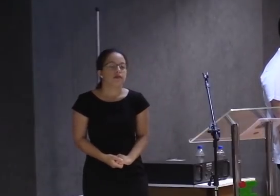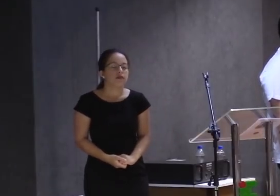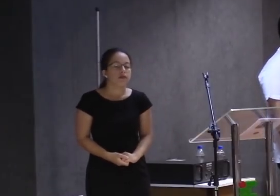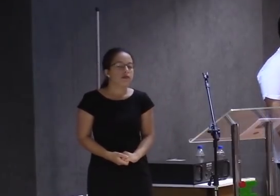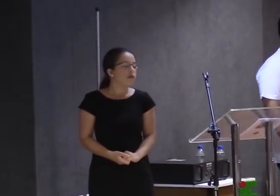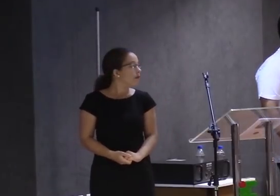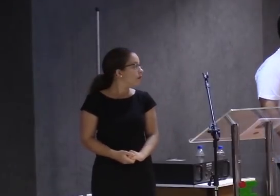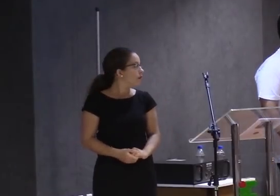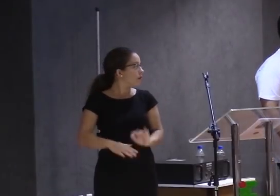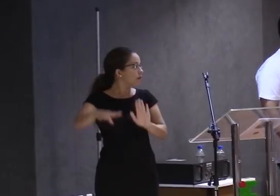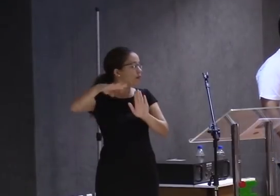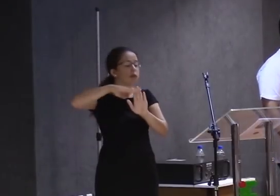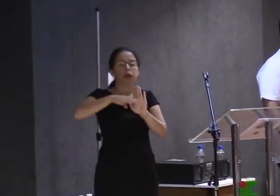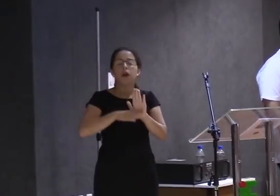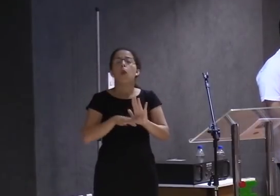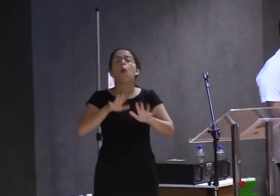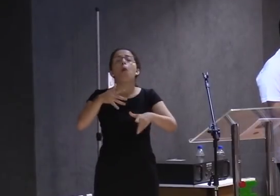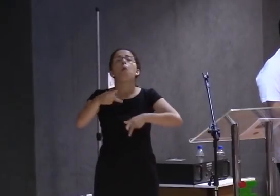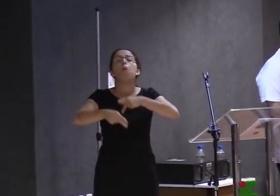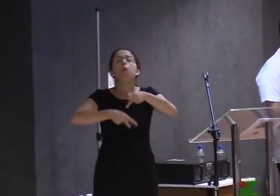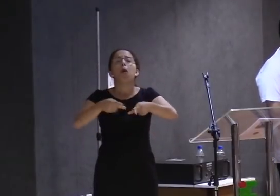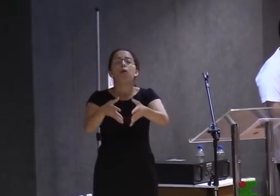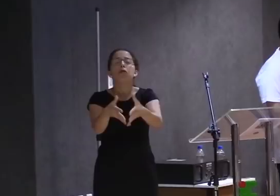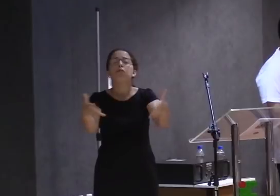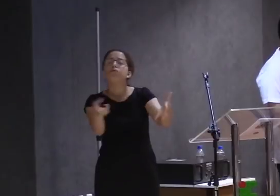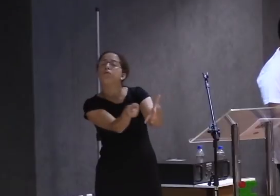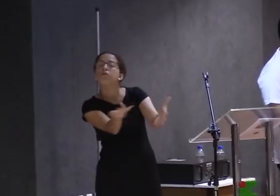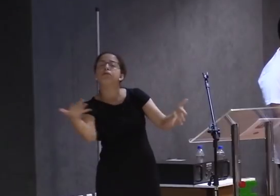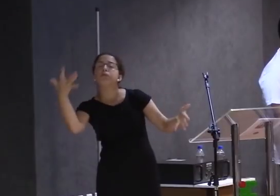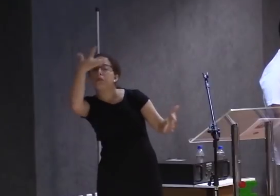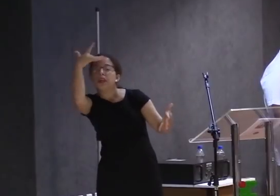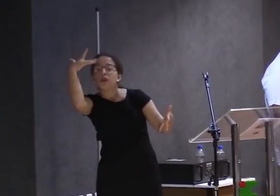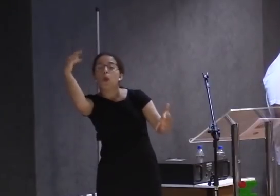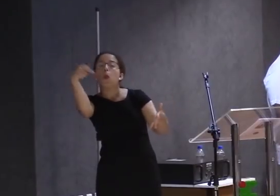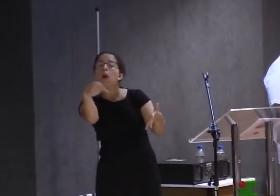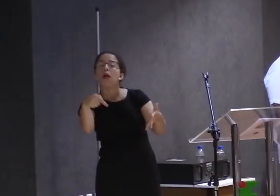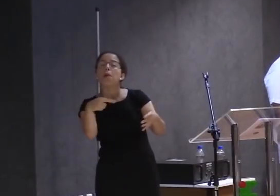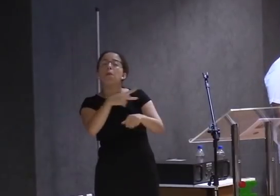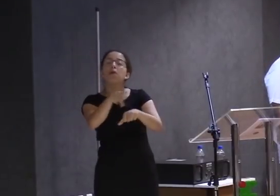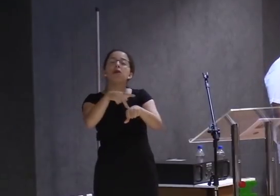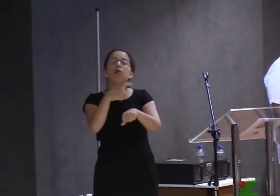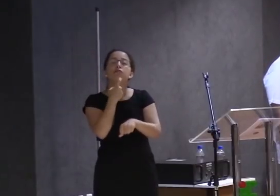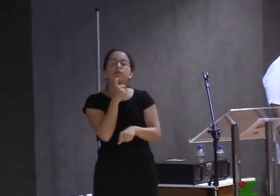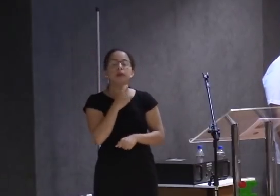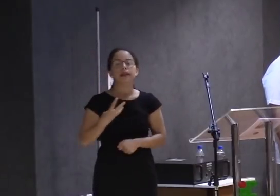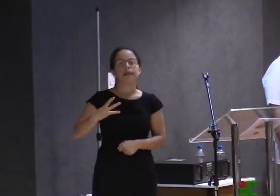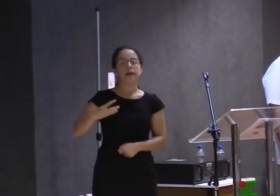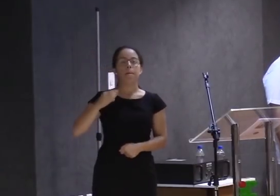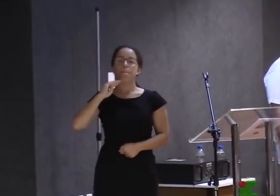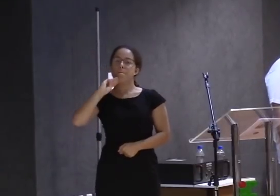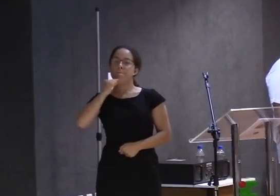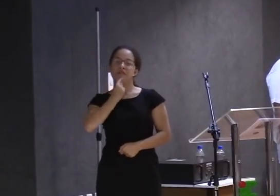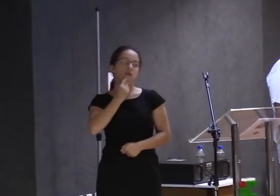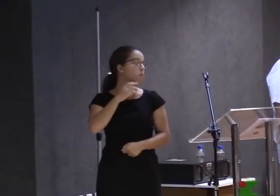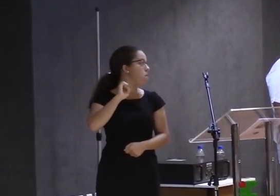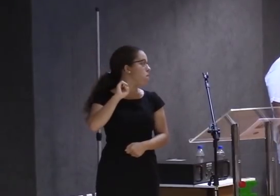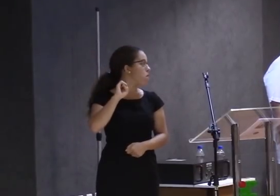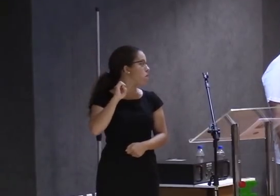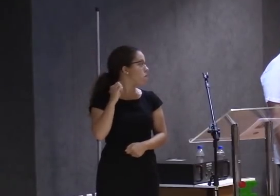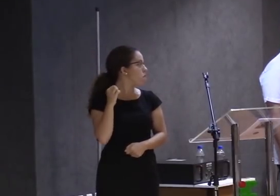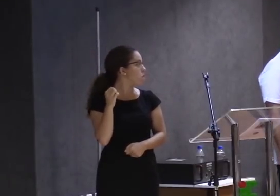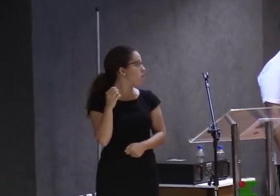What is the population of Finland? Qual a população da Finlândia? 3 million, 4.5 million,